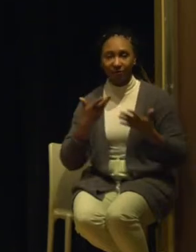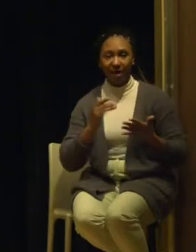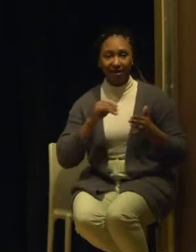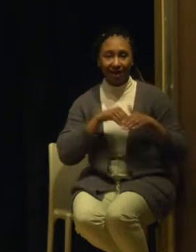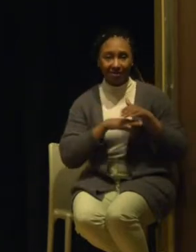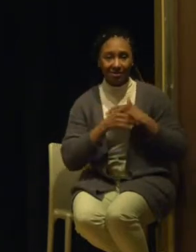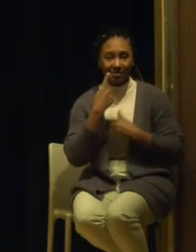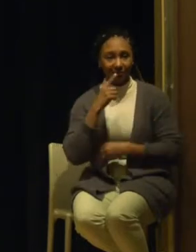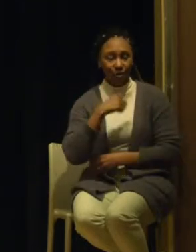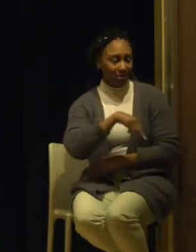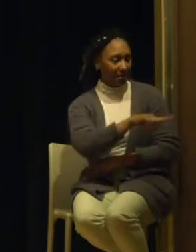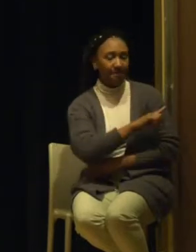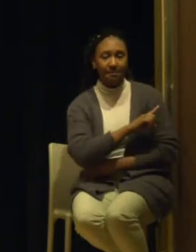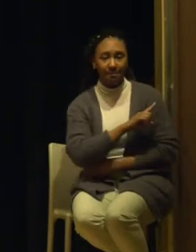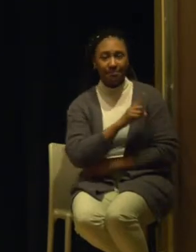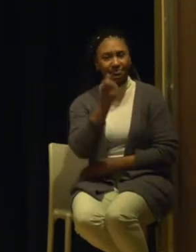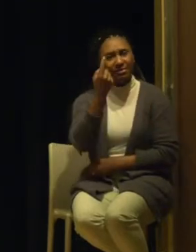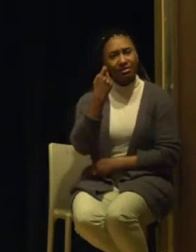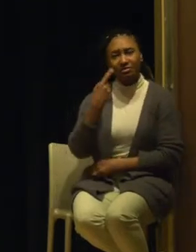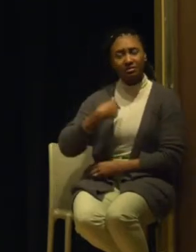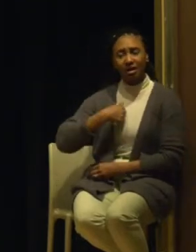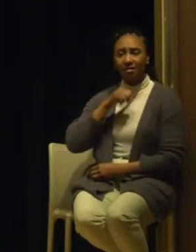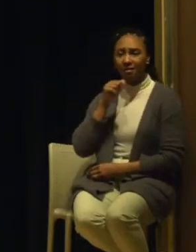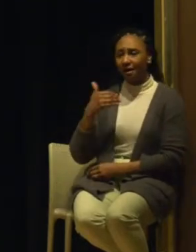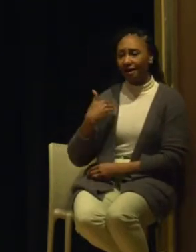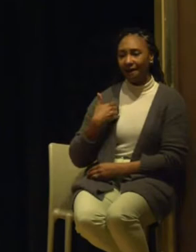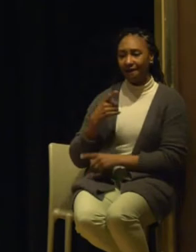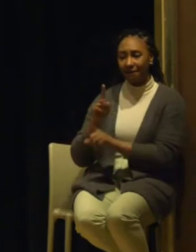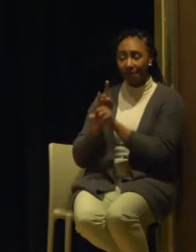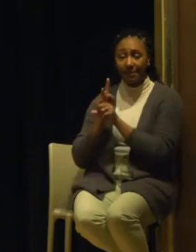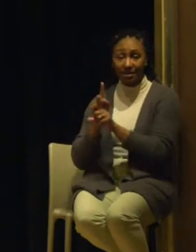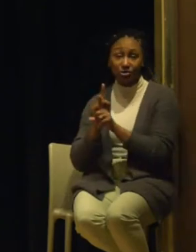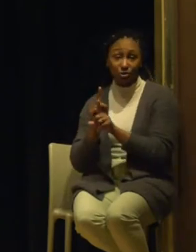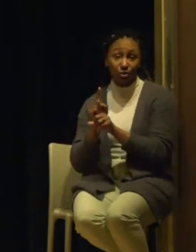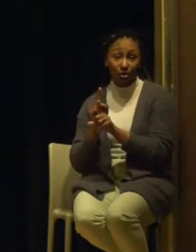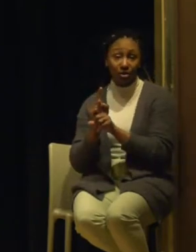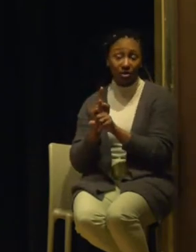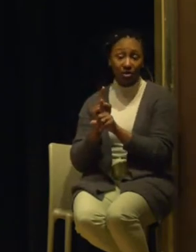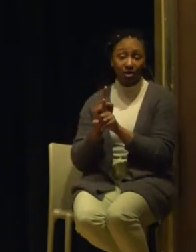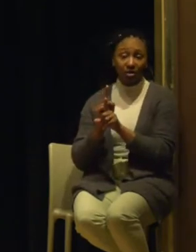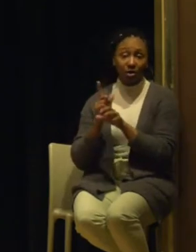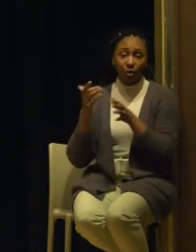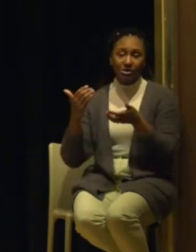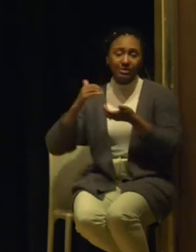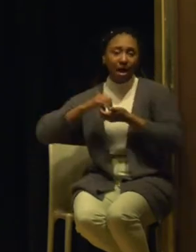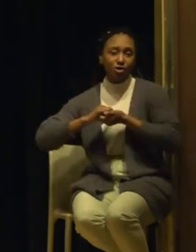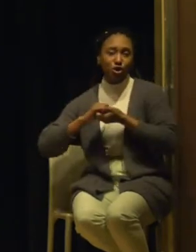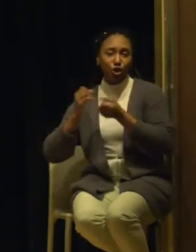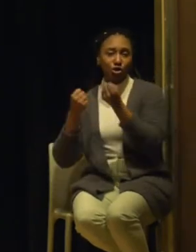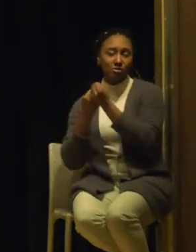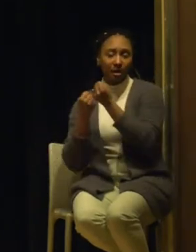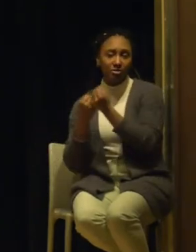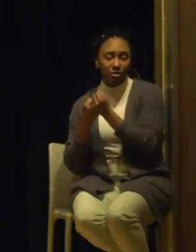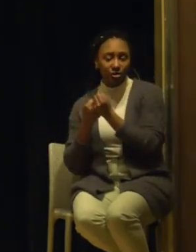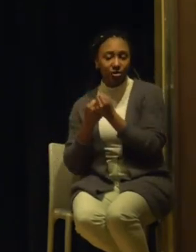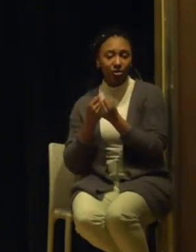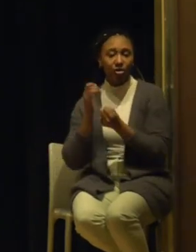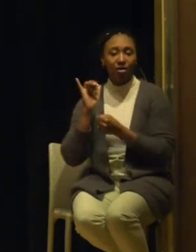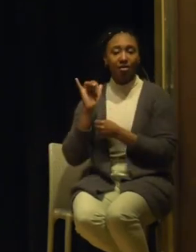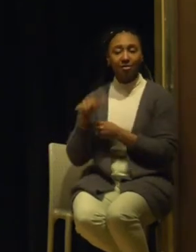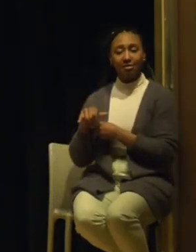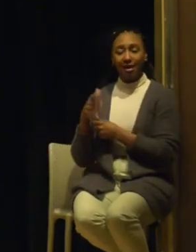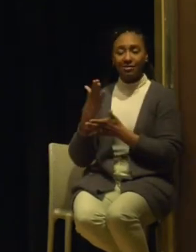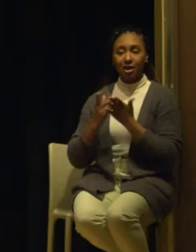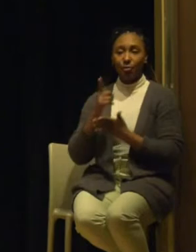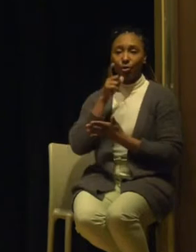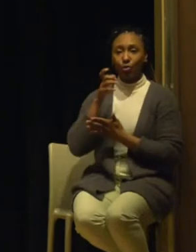female mentor or sponsor, because I talk about the difference between the two, sponsor someone that makes sure your name is spoken in the